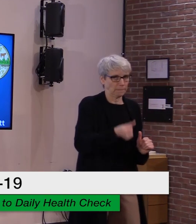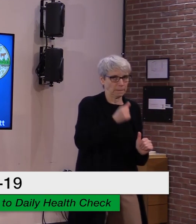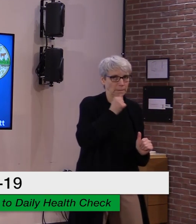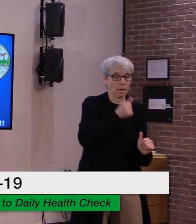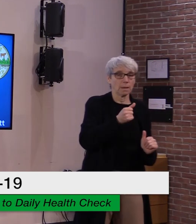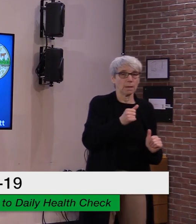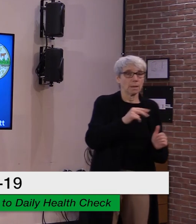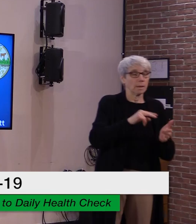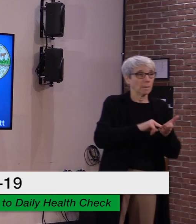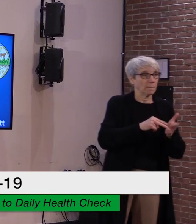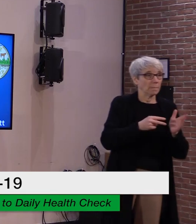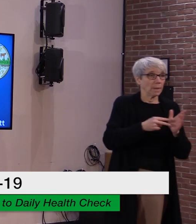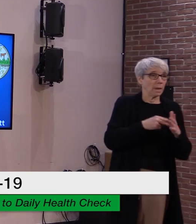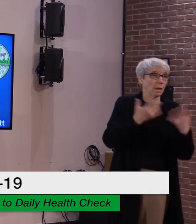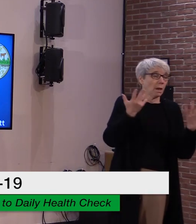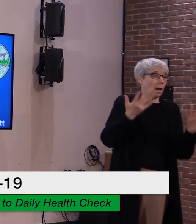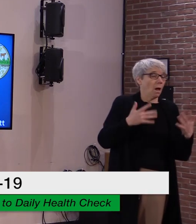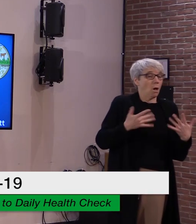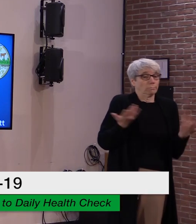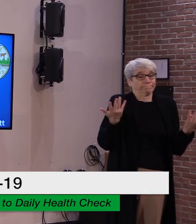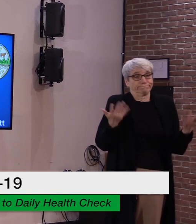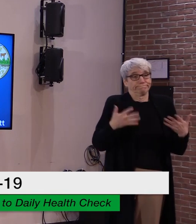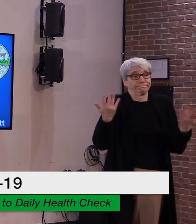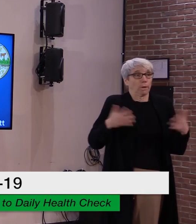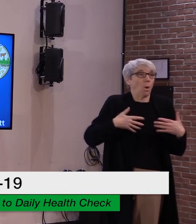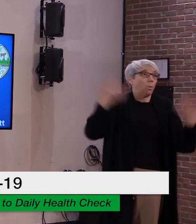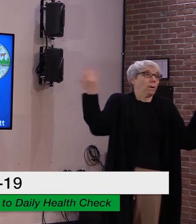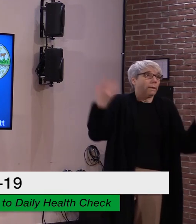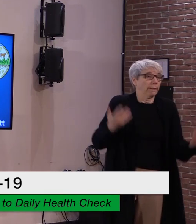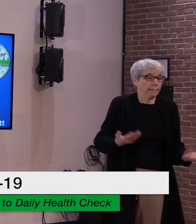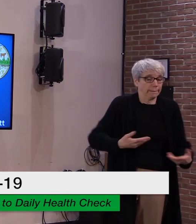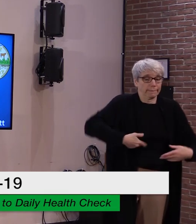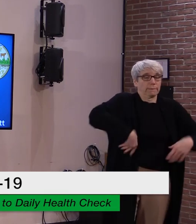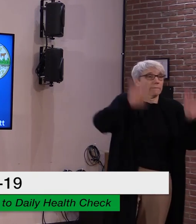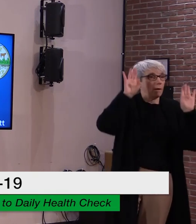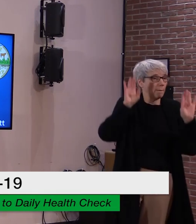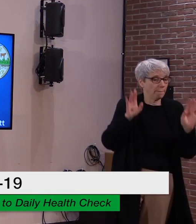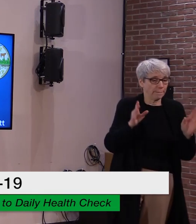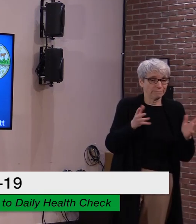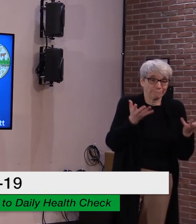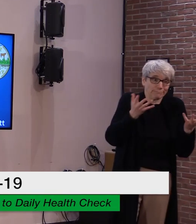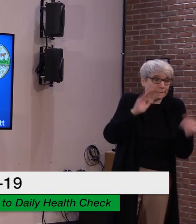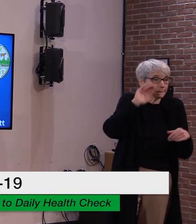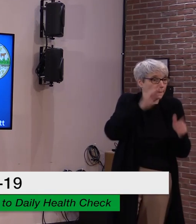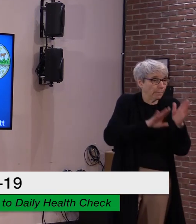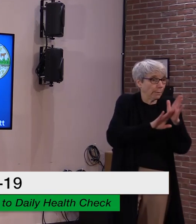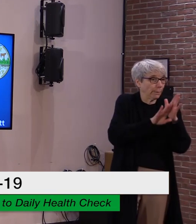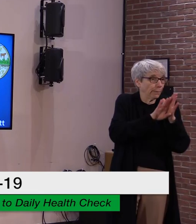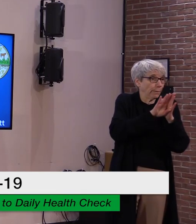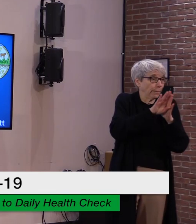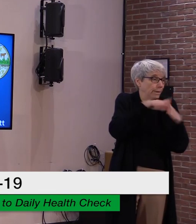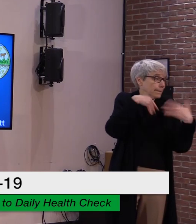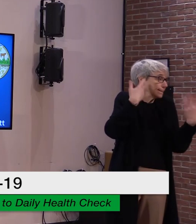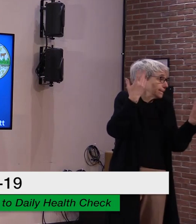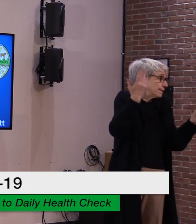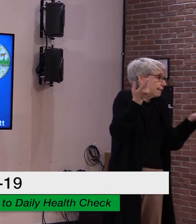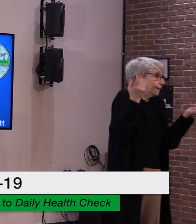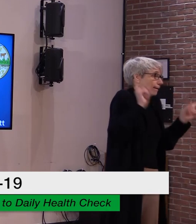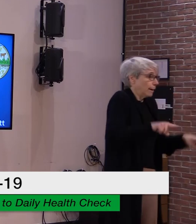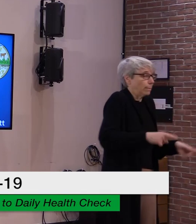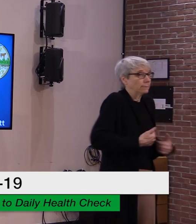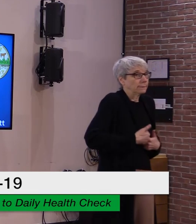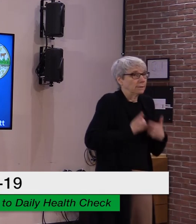something that we just have to get used to we don't throw up our hands and let the virus run rampant overwhelming